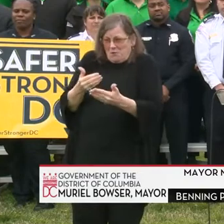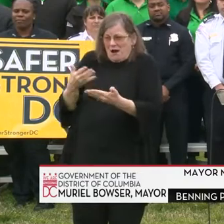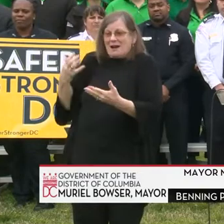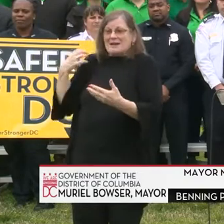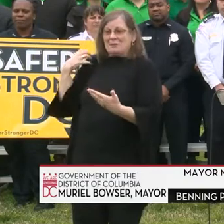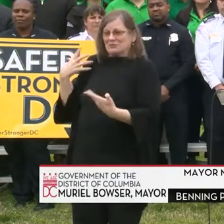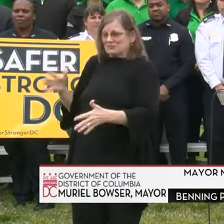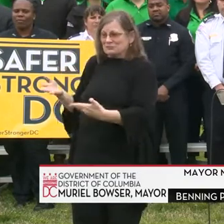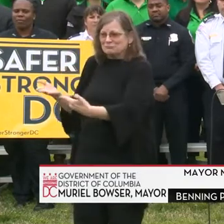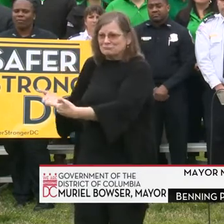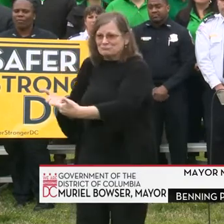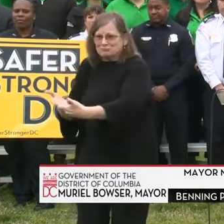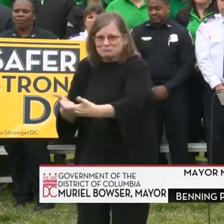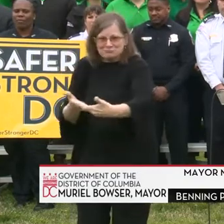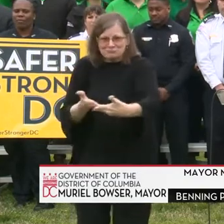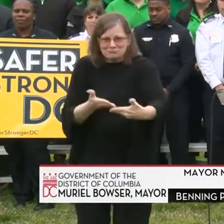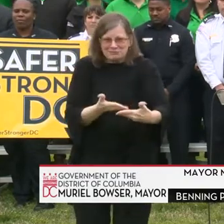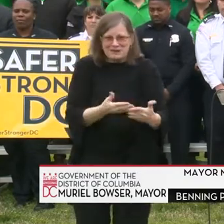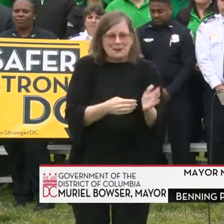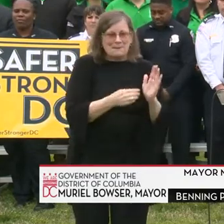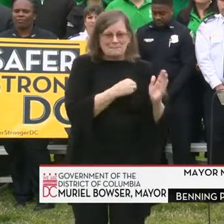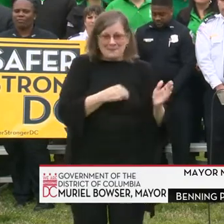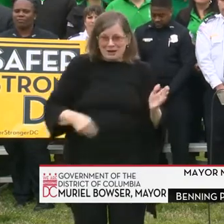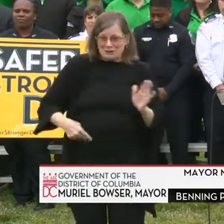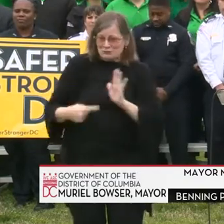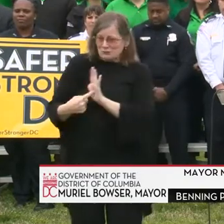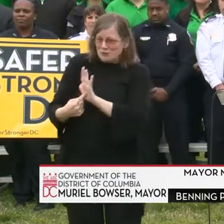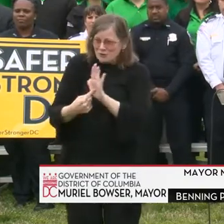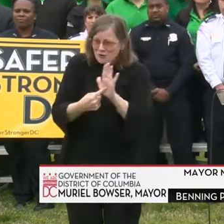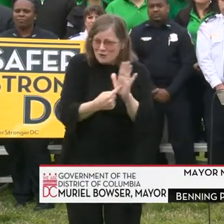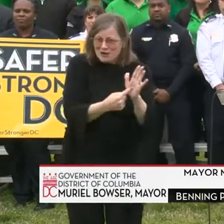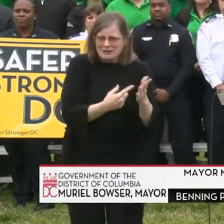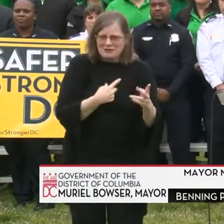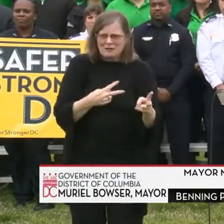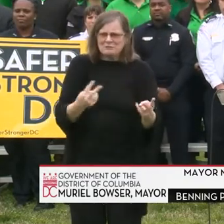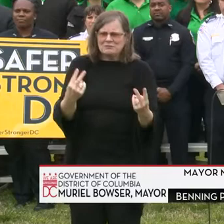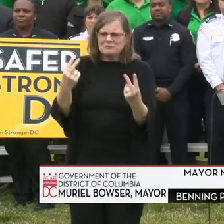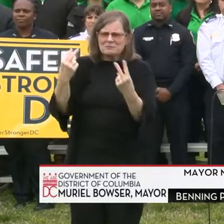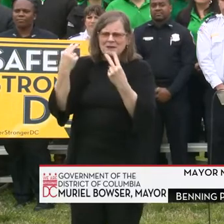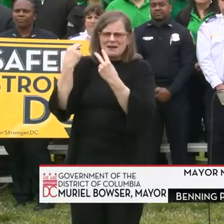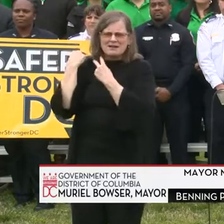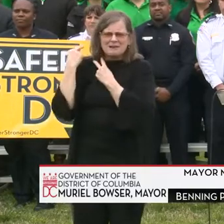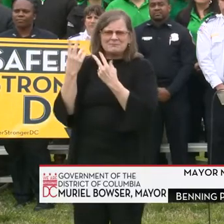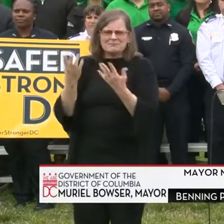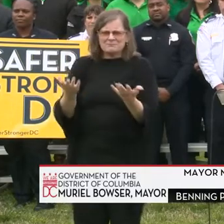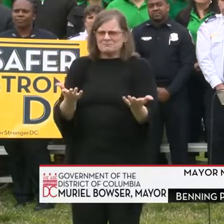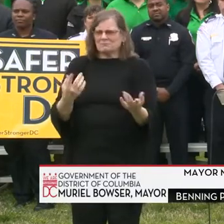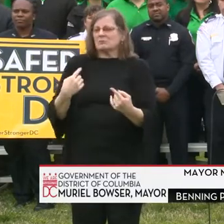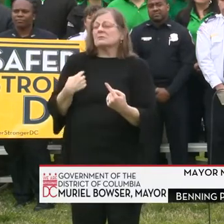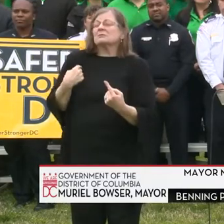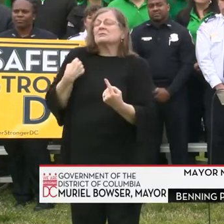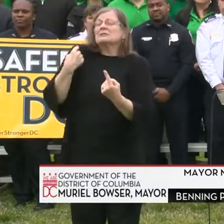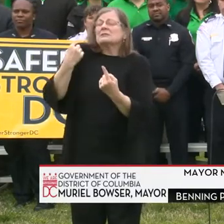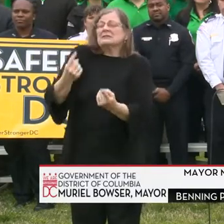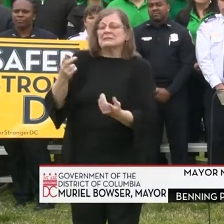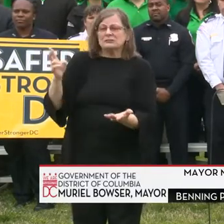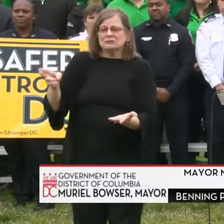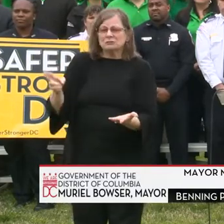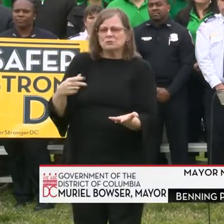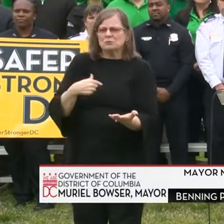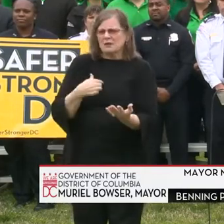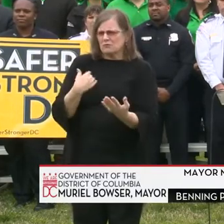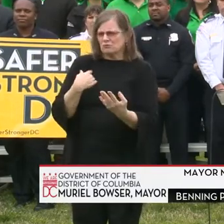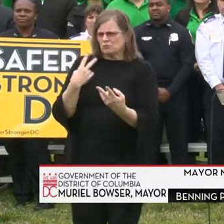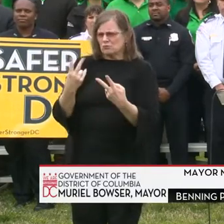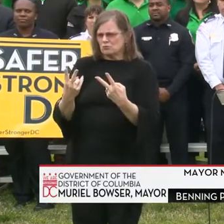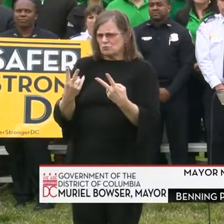mayor. And in that meeting, we reflected back on the success that we've had in our summer crime initiative areas. There's a two-pronged approach